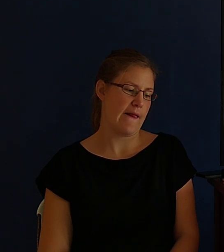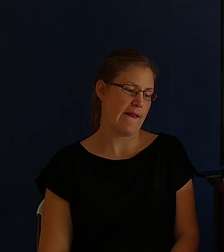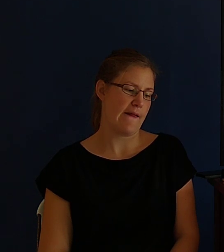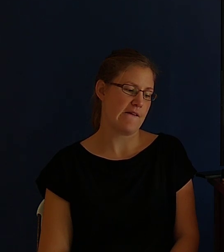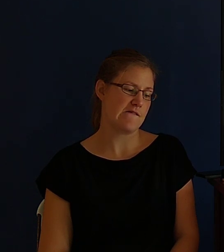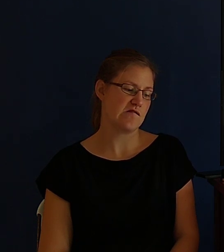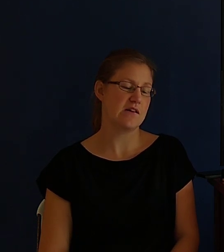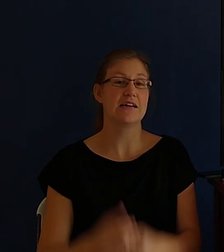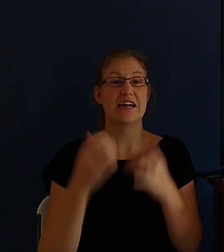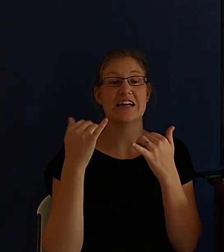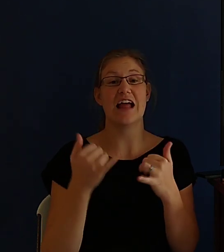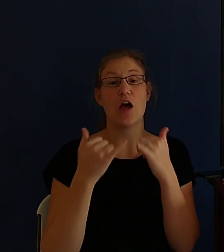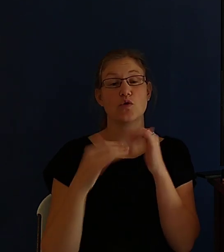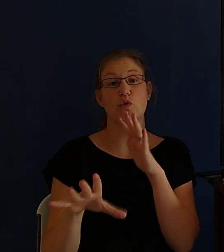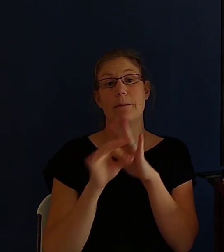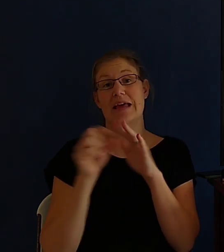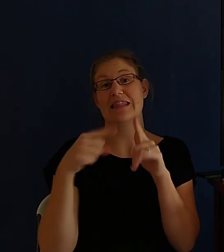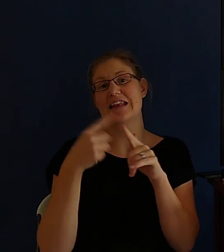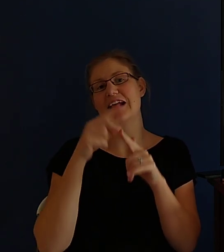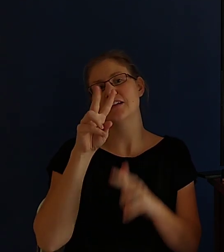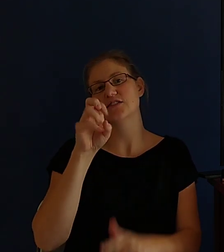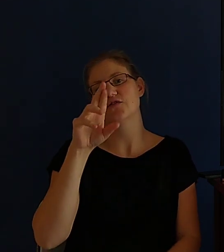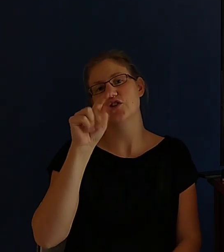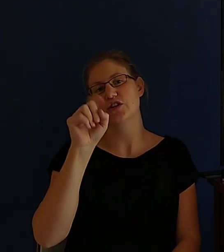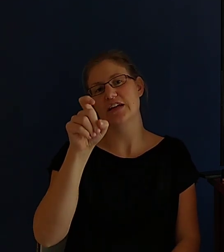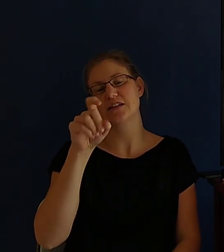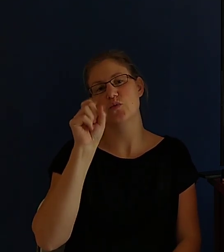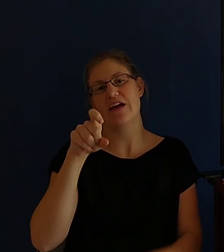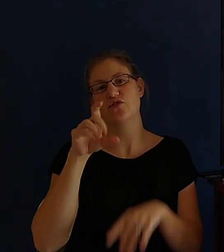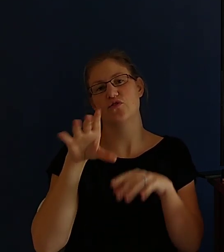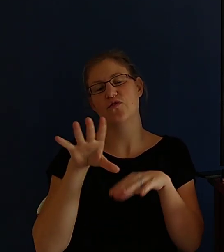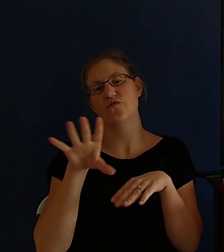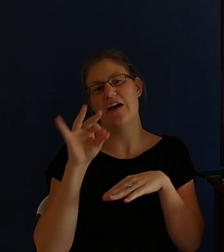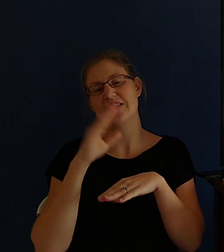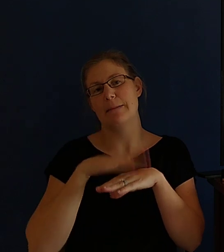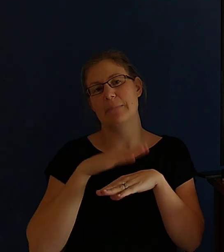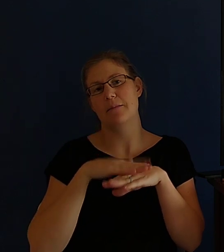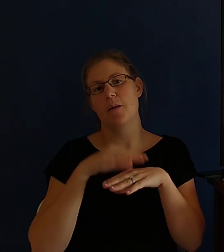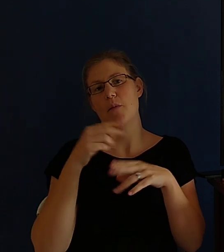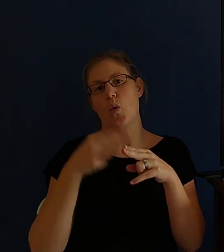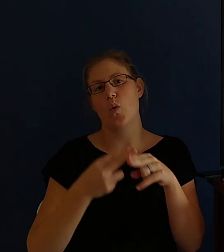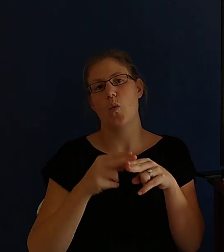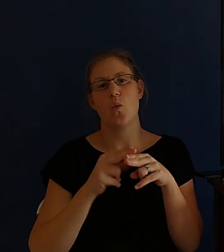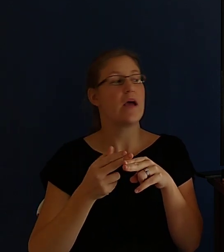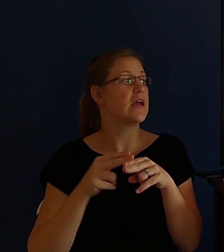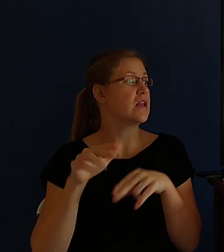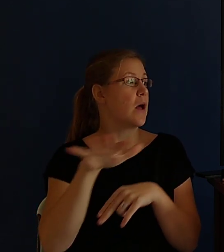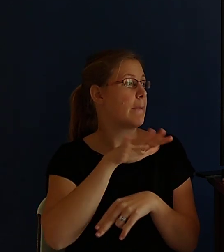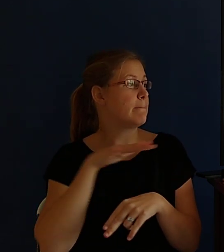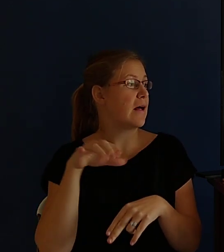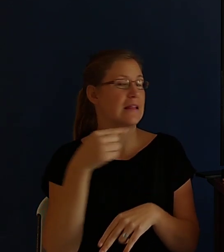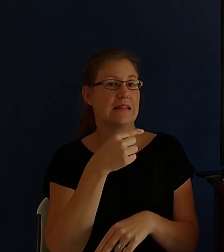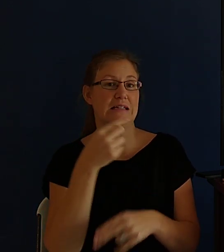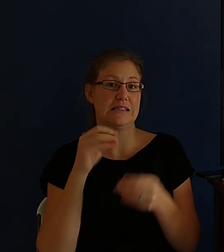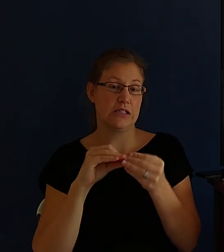next vertex, we need to find the minimum weight among these numbers, which is